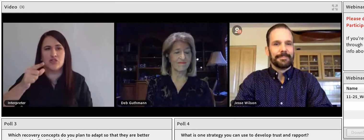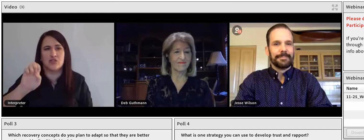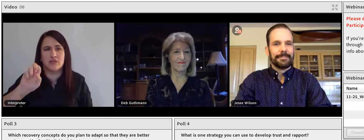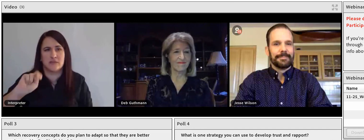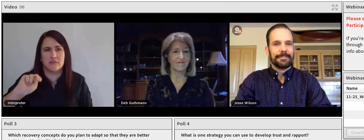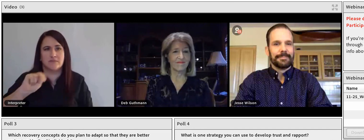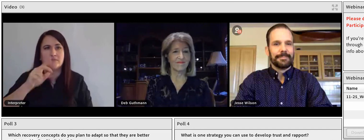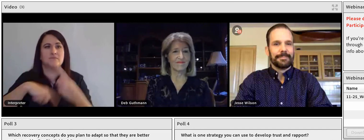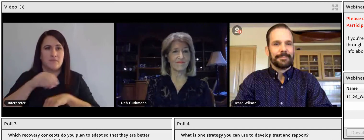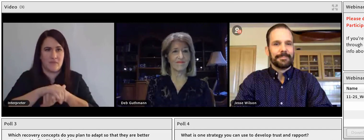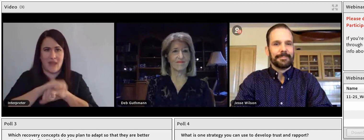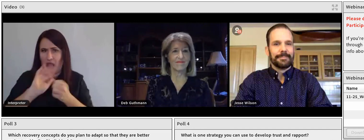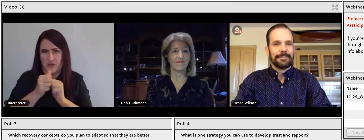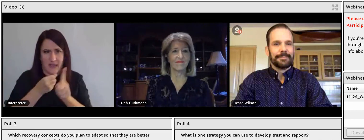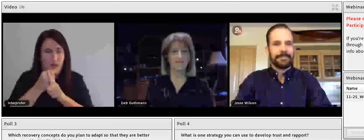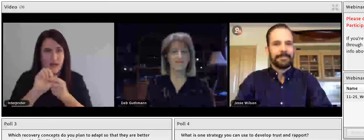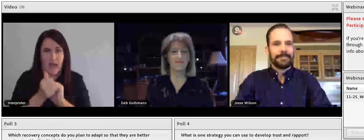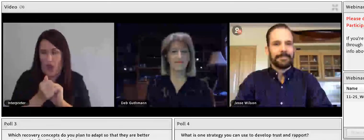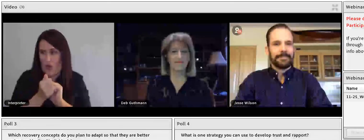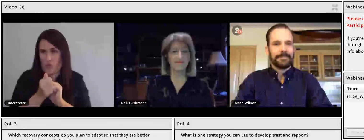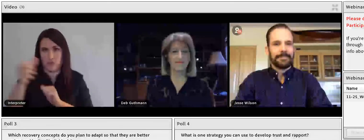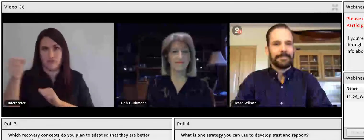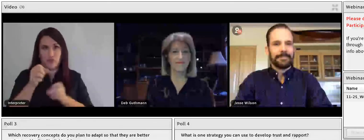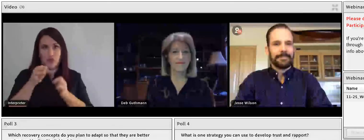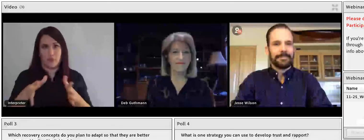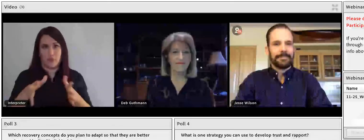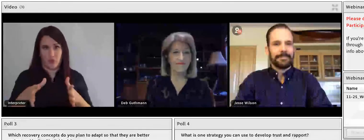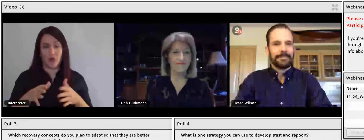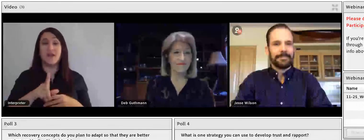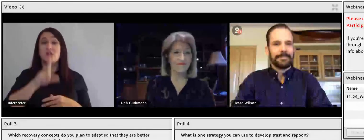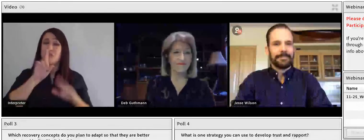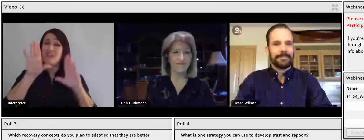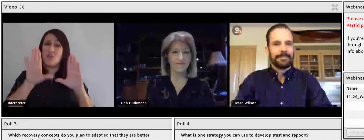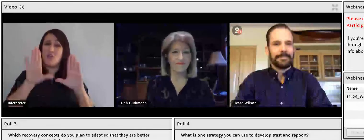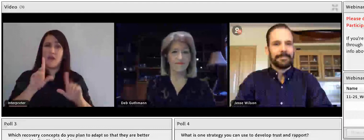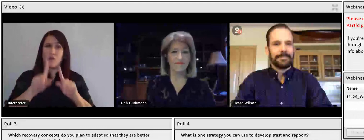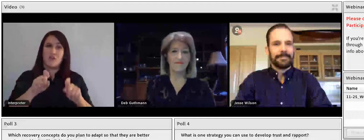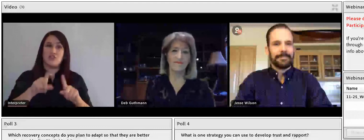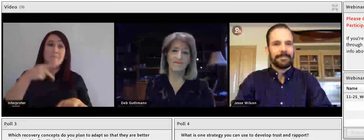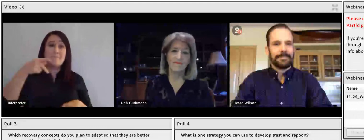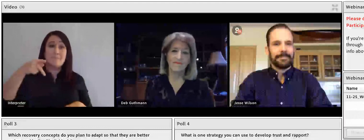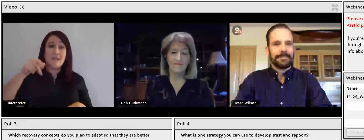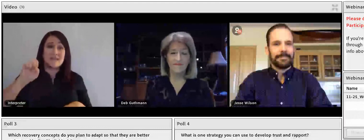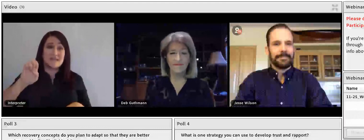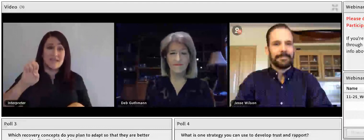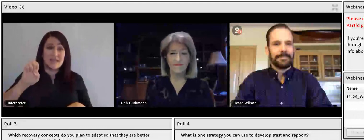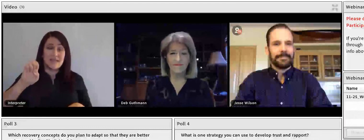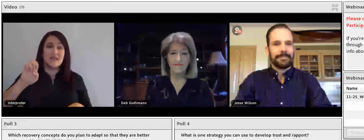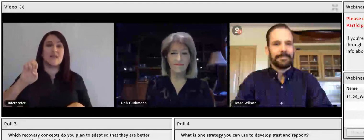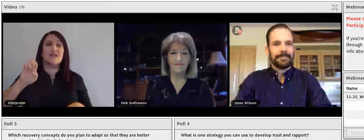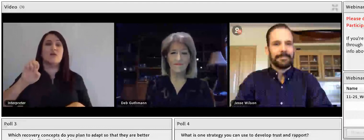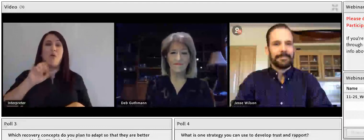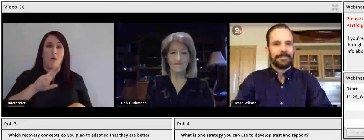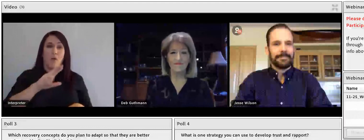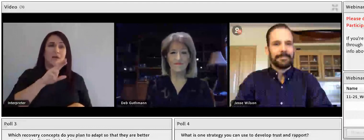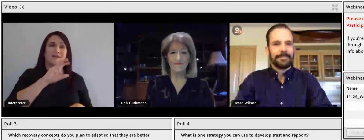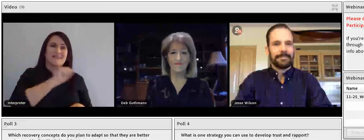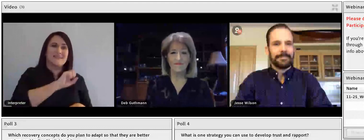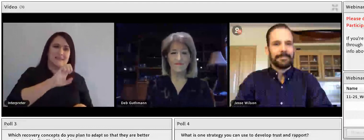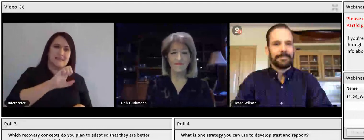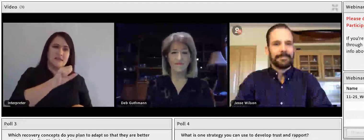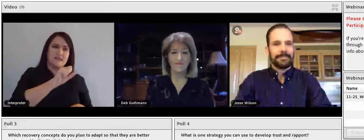does that affect getting an interpreter? That is a great question. Neither Pidgin Signed English or PSE or